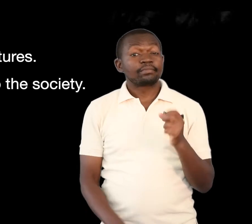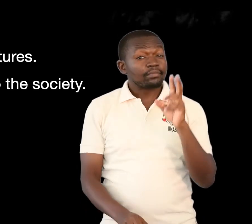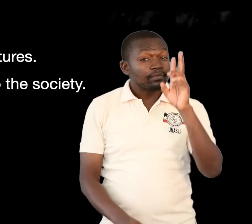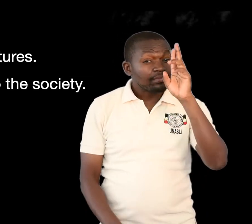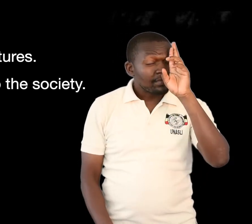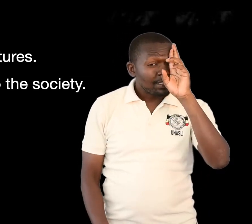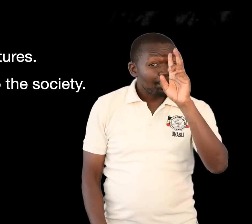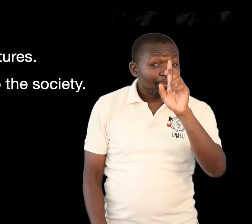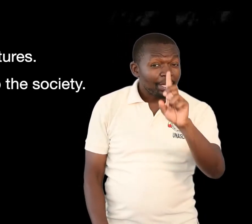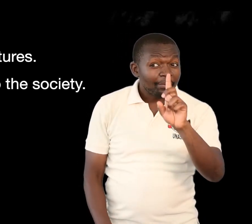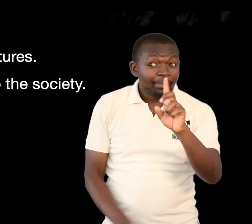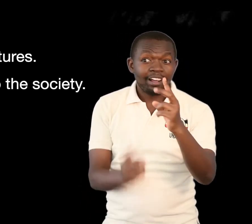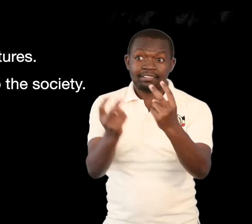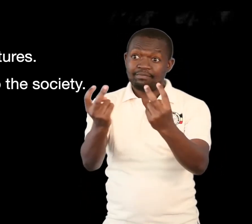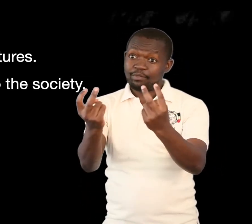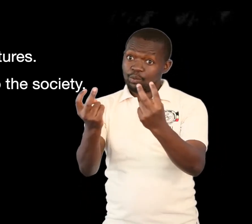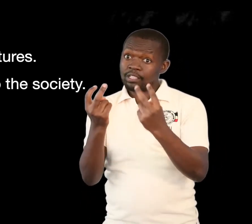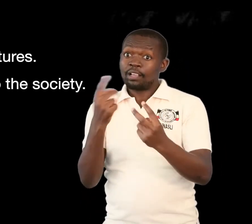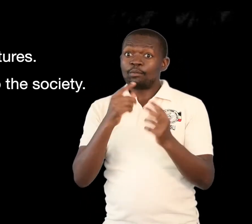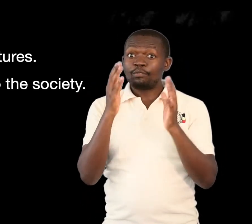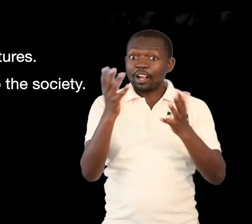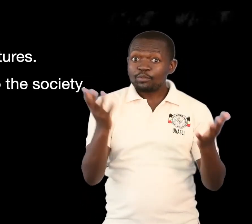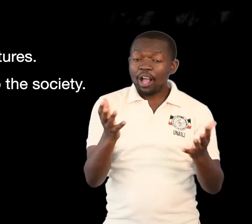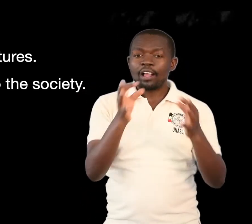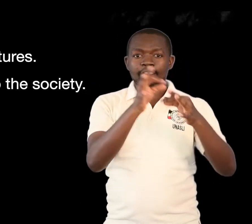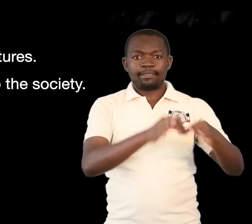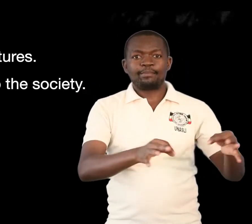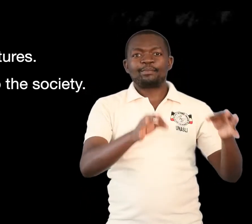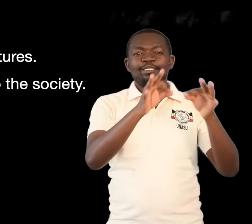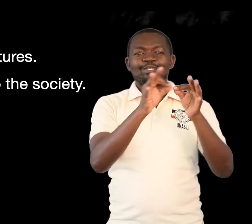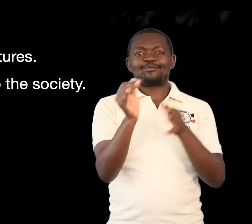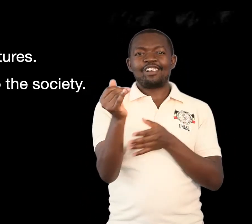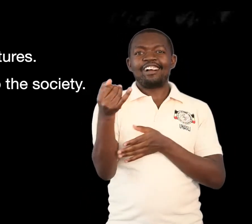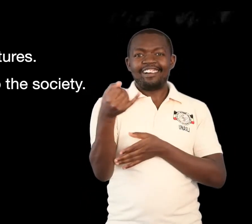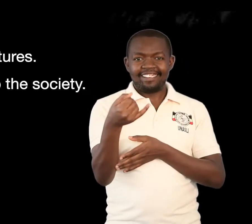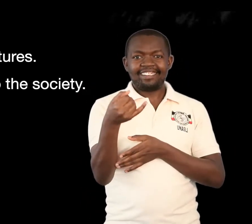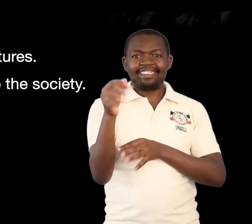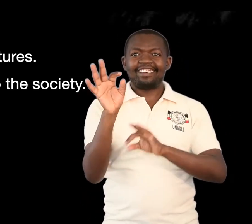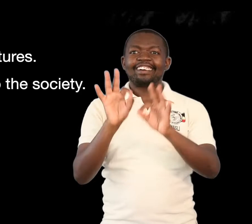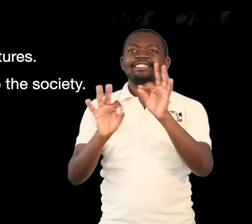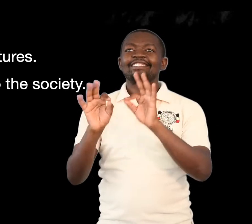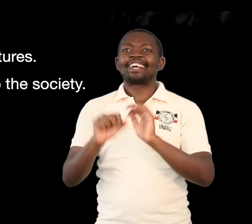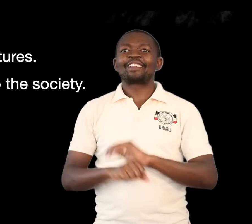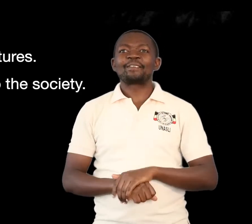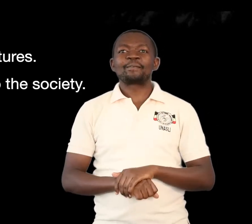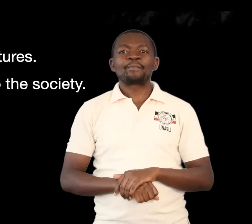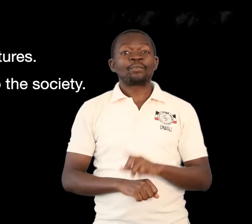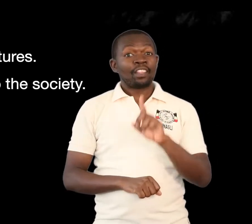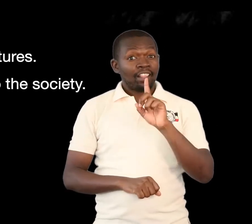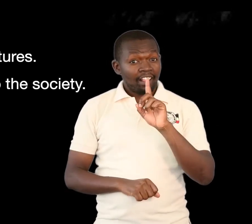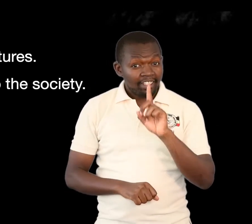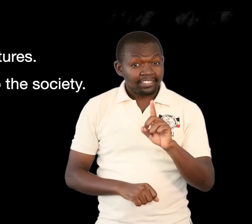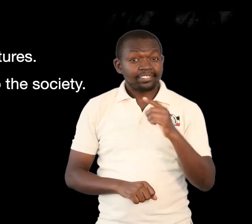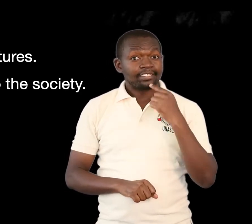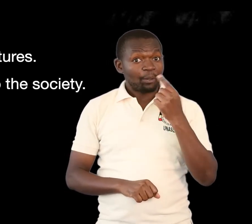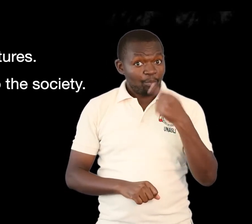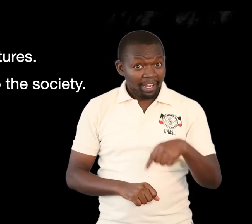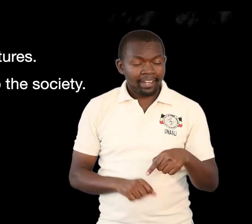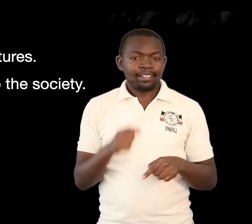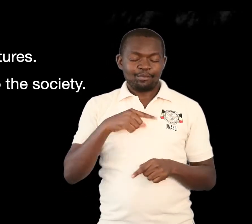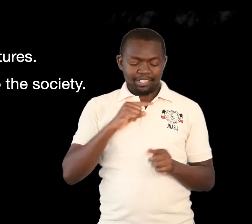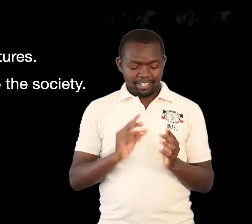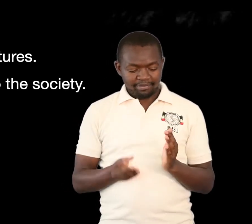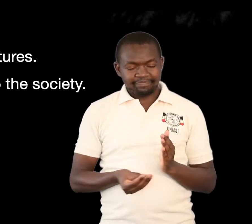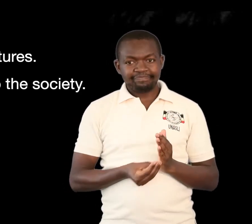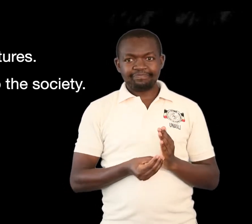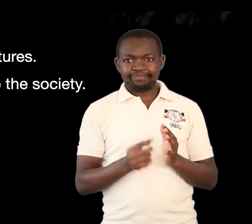Remember, viewers, we are looking at the importance of art and design. I still say we shall add on more